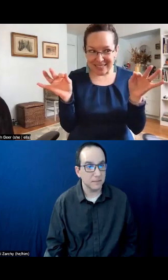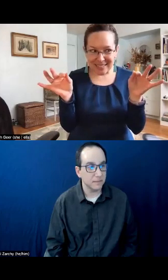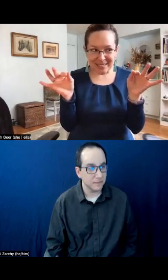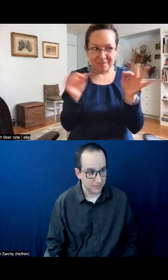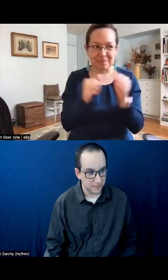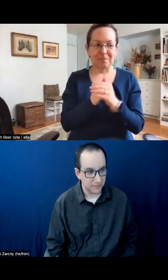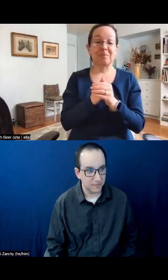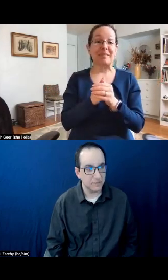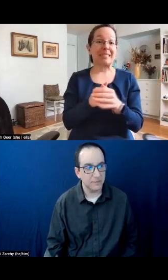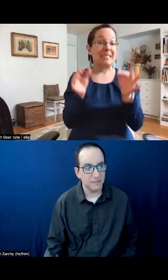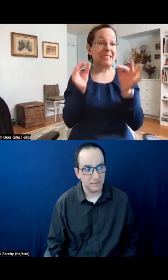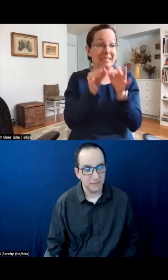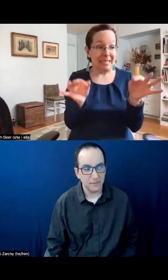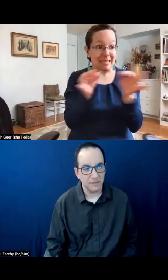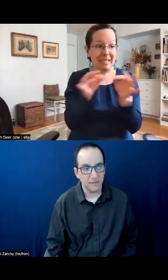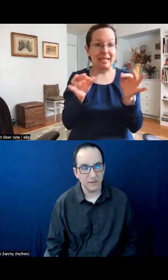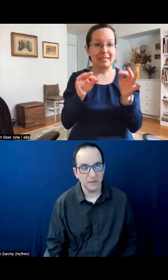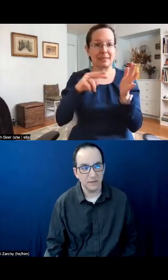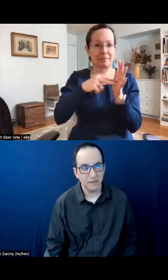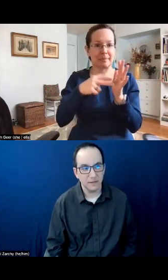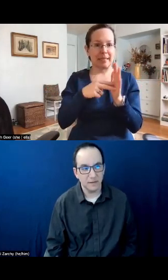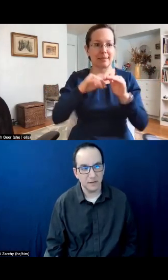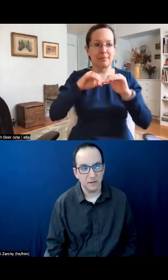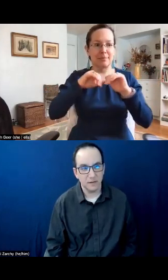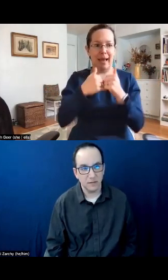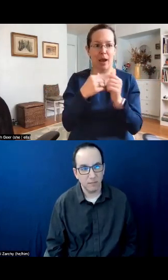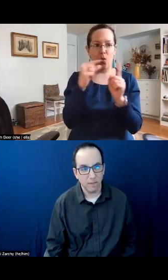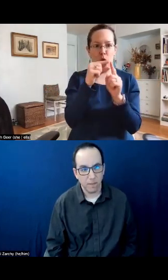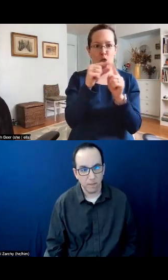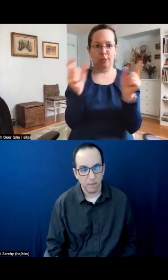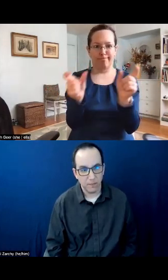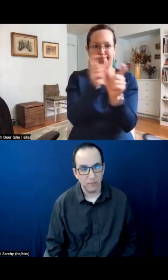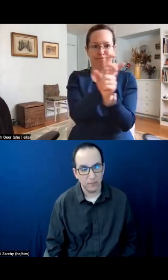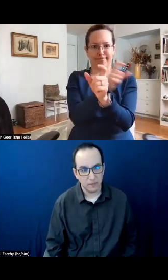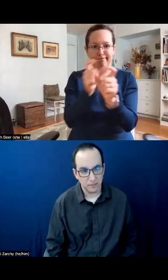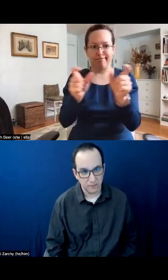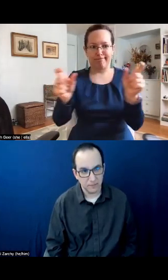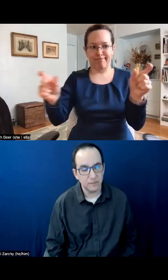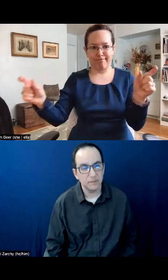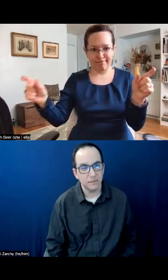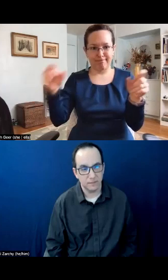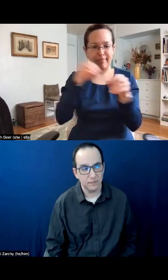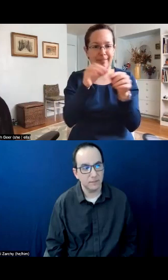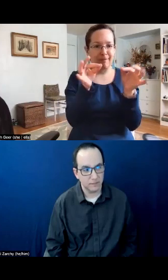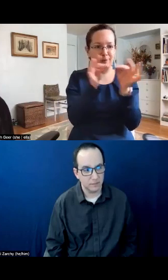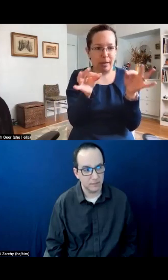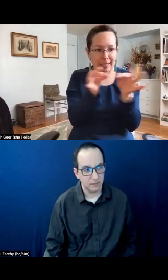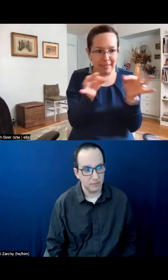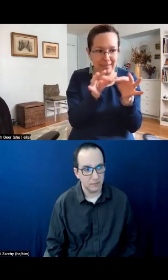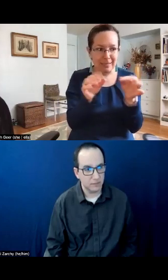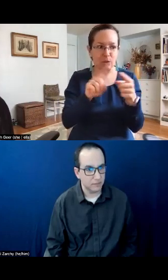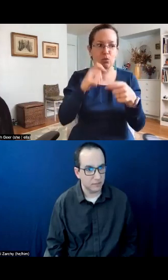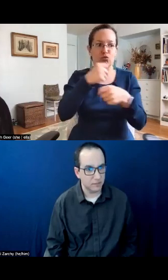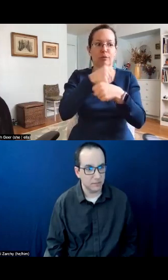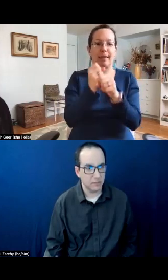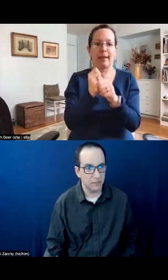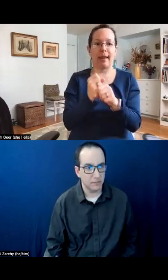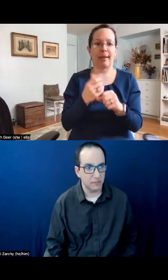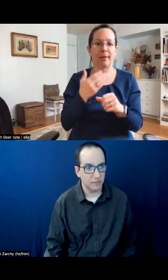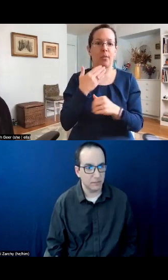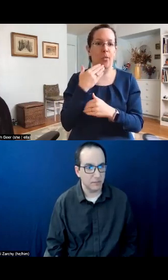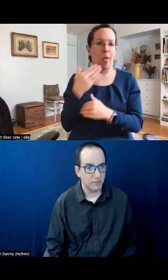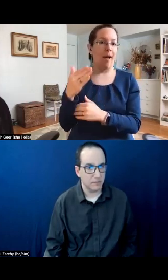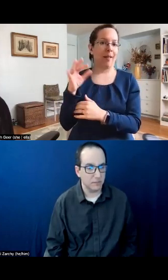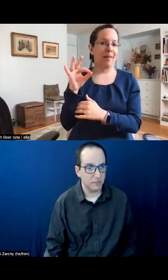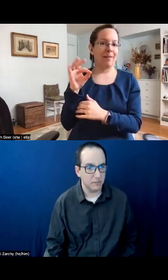The next level of our discourse structure that we'll discuss here today is syntax. Syntax is the arrangement of words